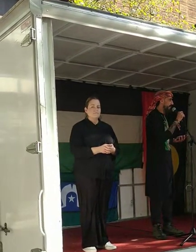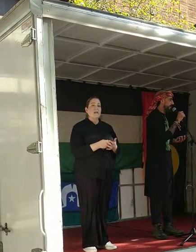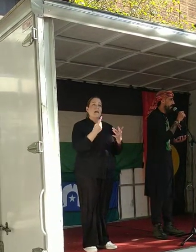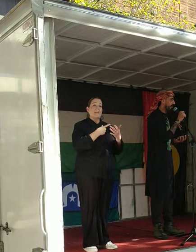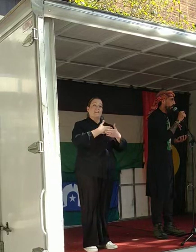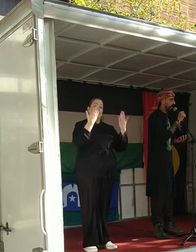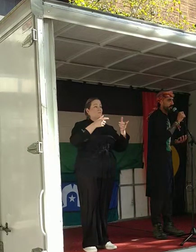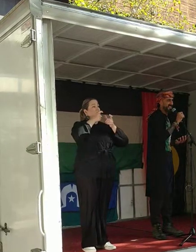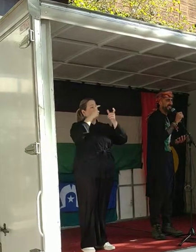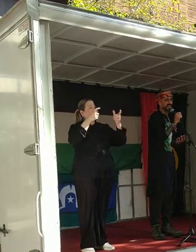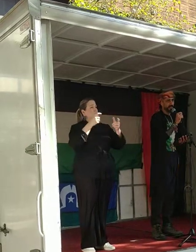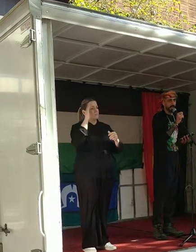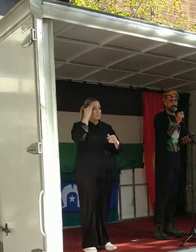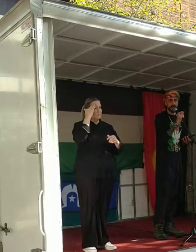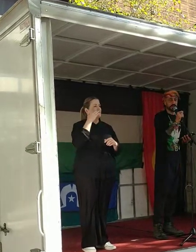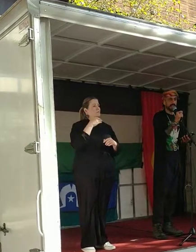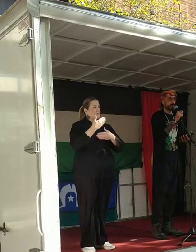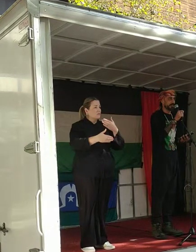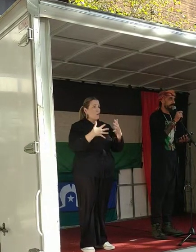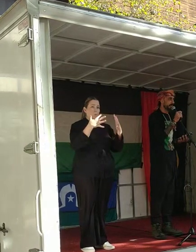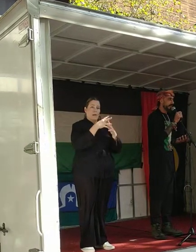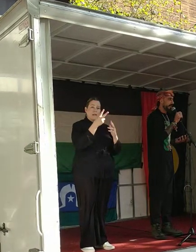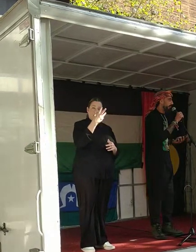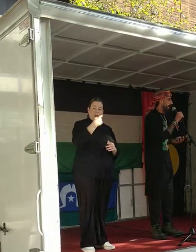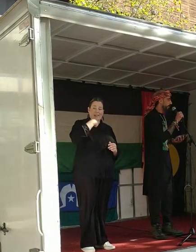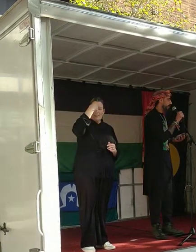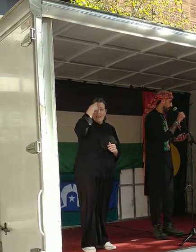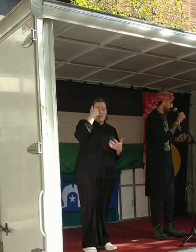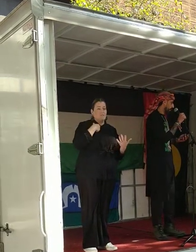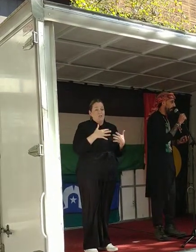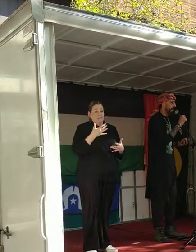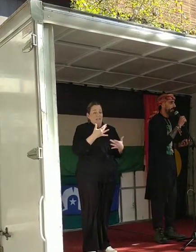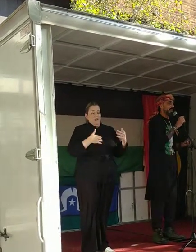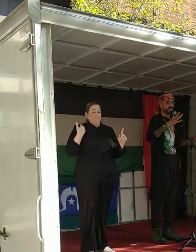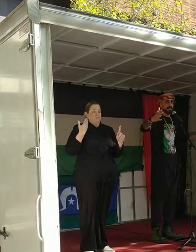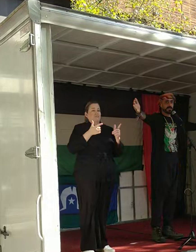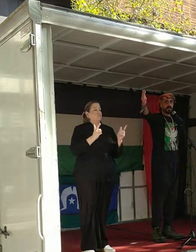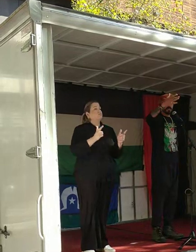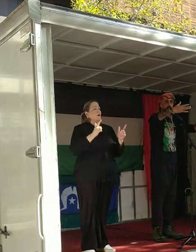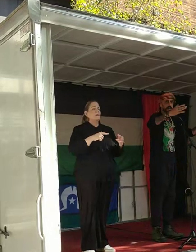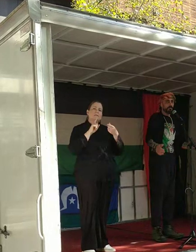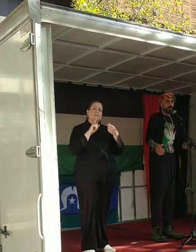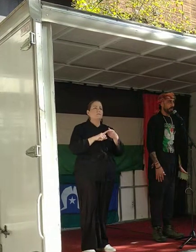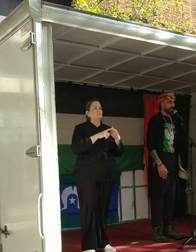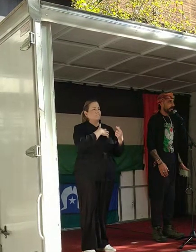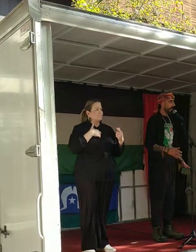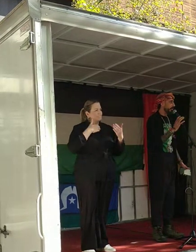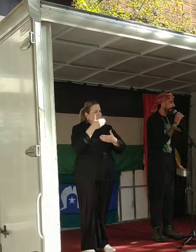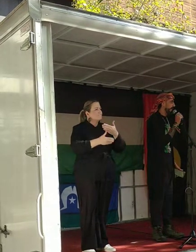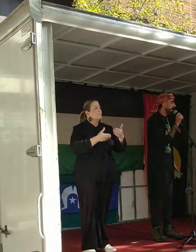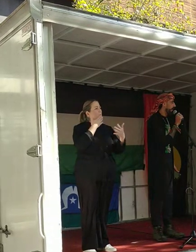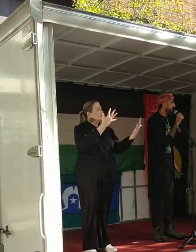resistance. Week 29, I believe. I lost count. But we still keep going. Please come